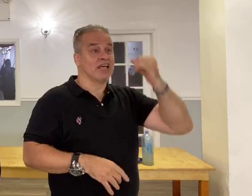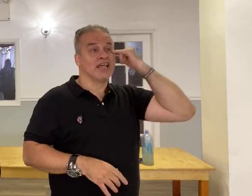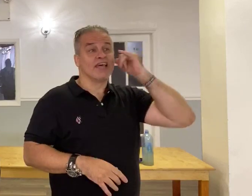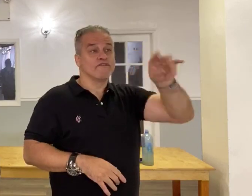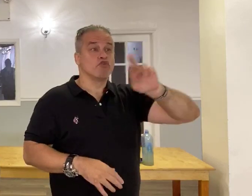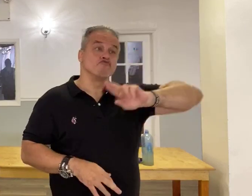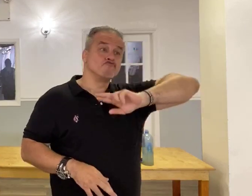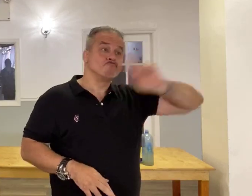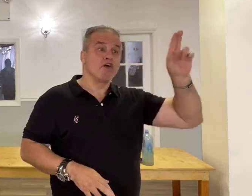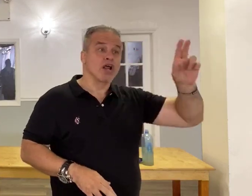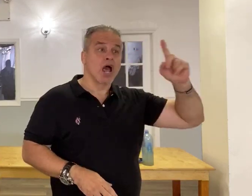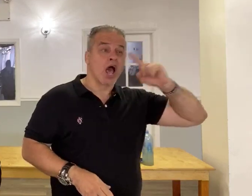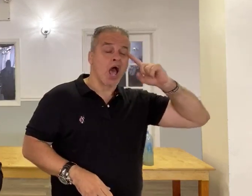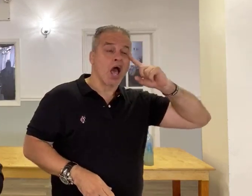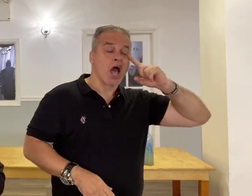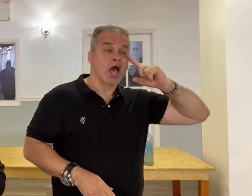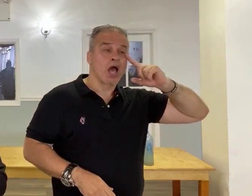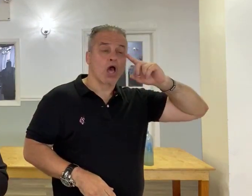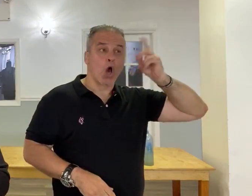pluck it out